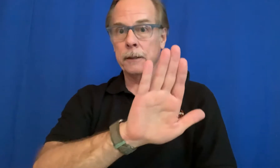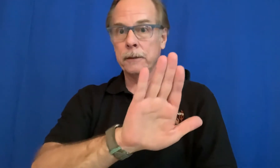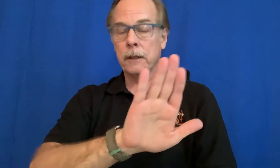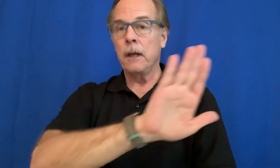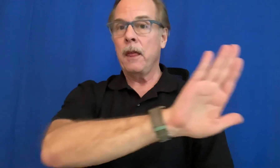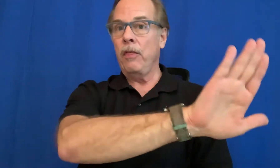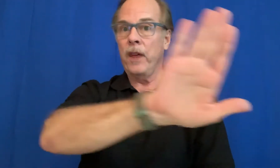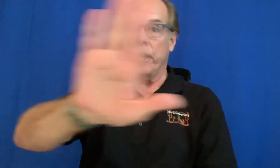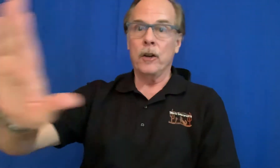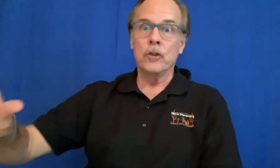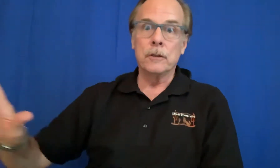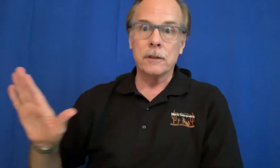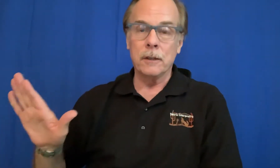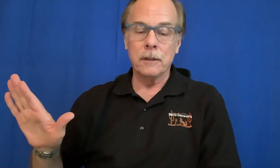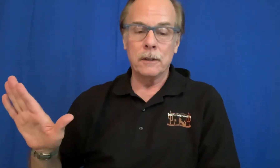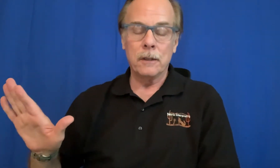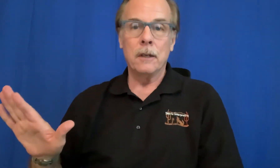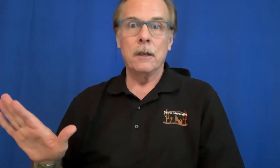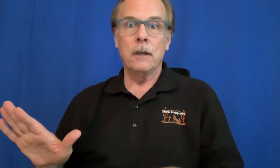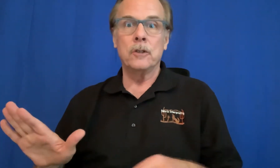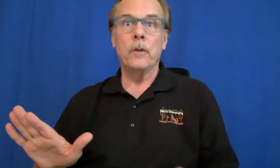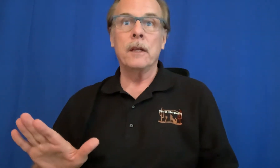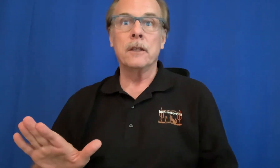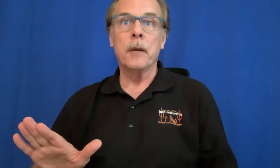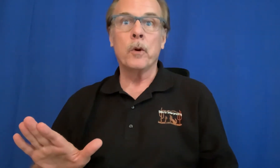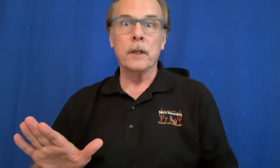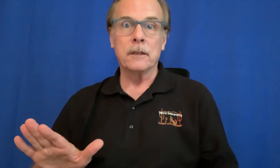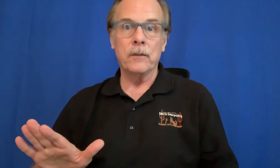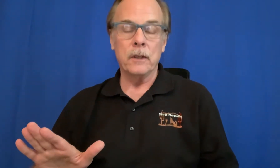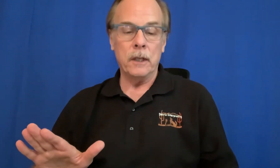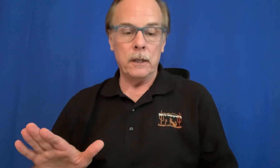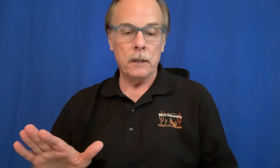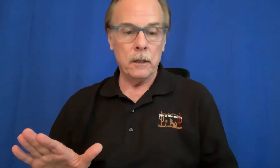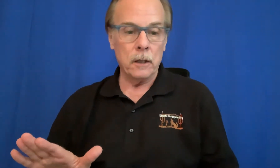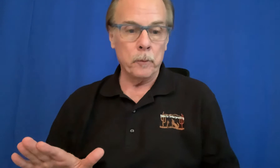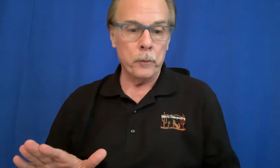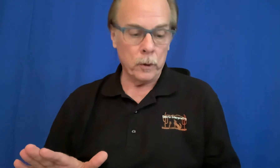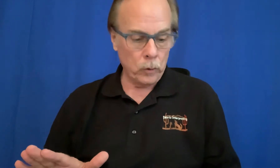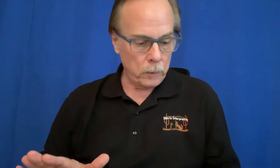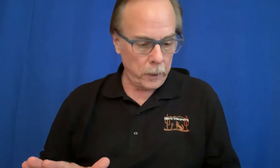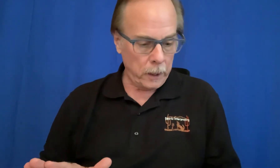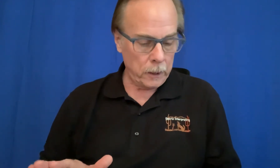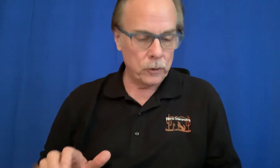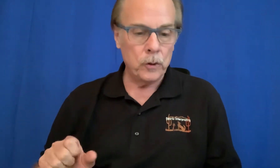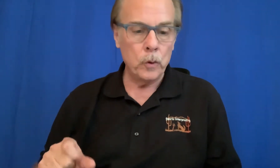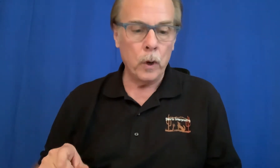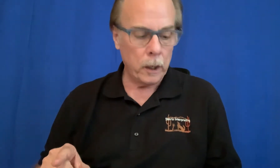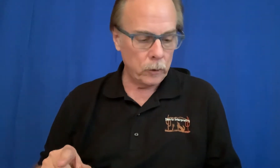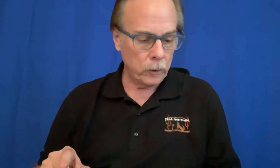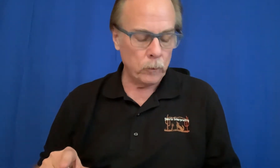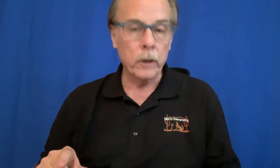his, theirs. So the example that's given in the book on page 200, we're going to